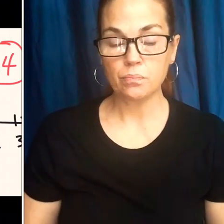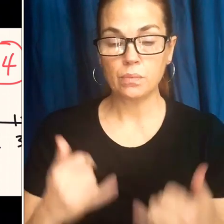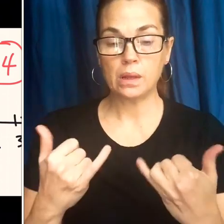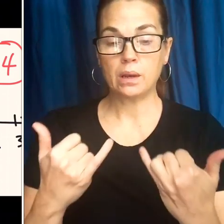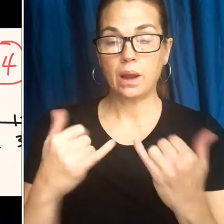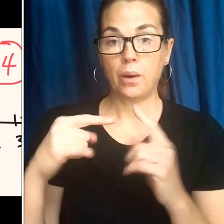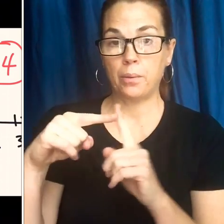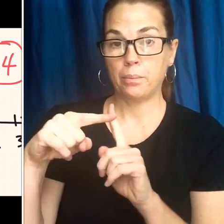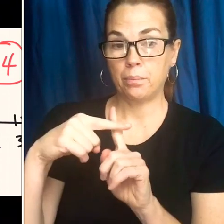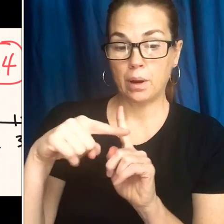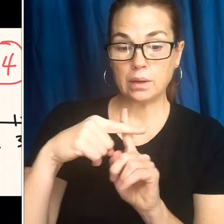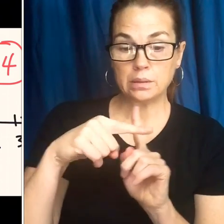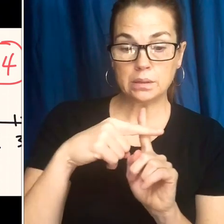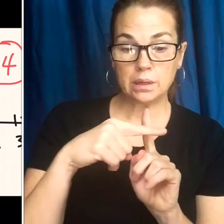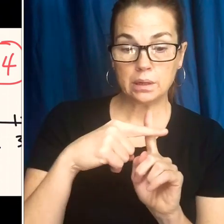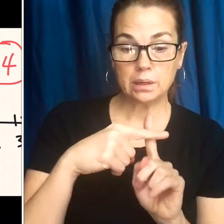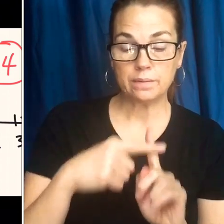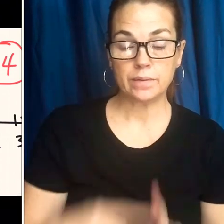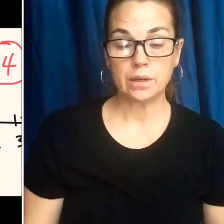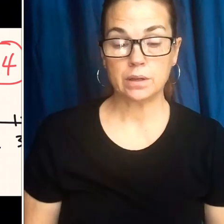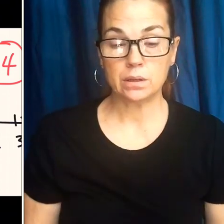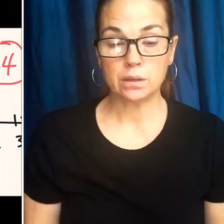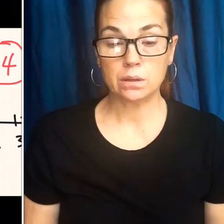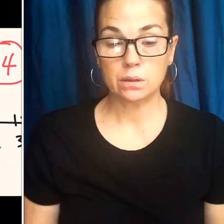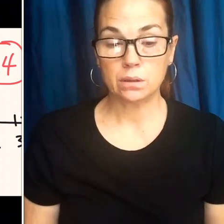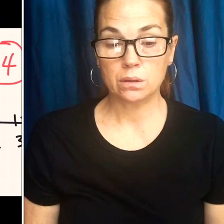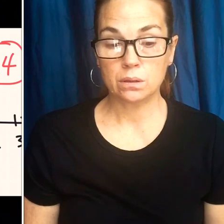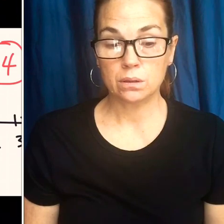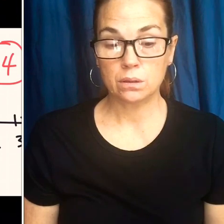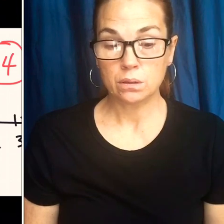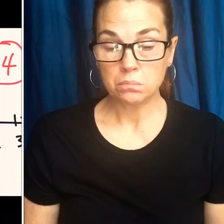between 0 and 1. That's the fraction 1/2.